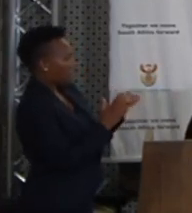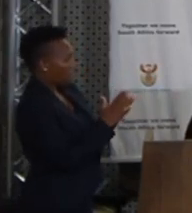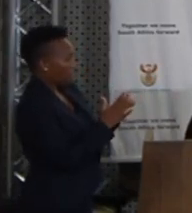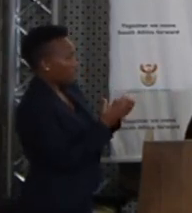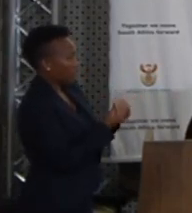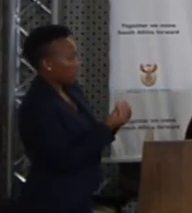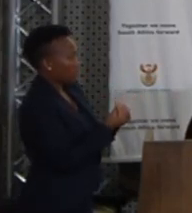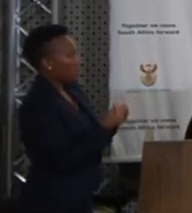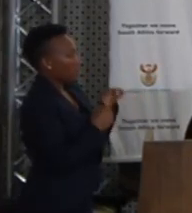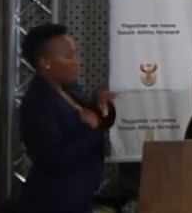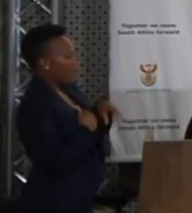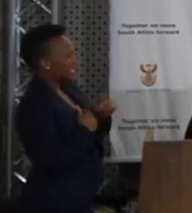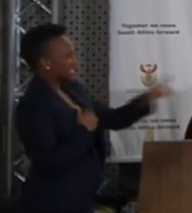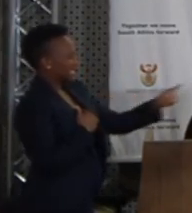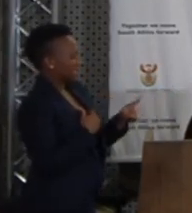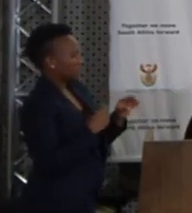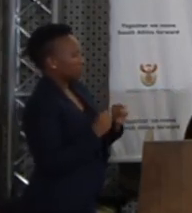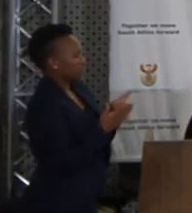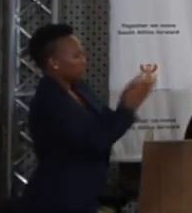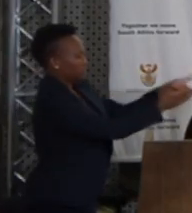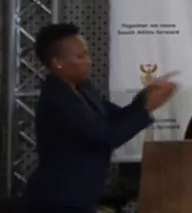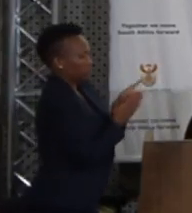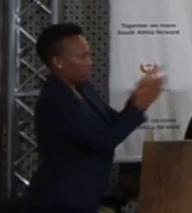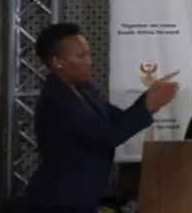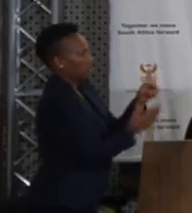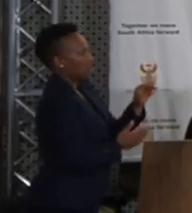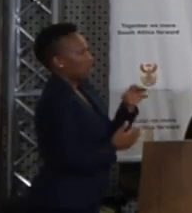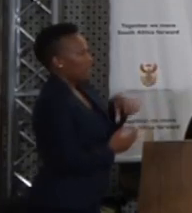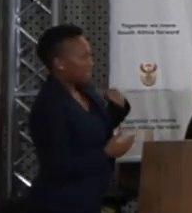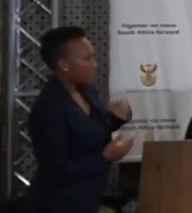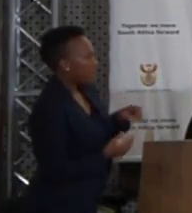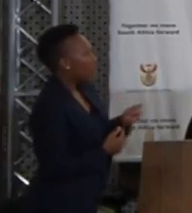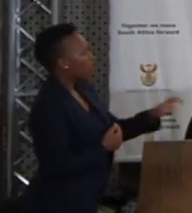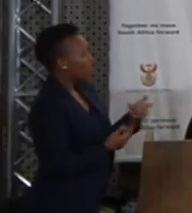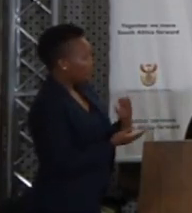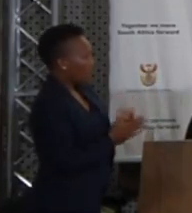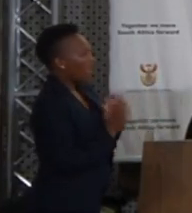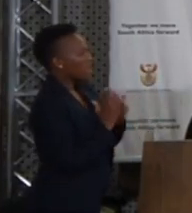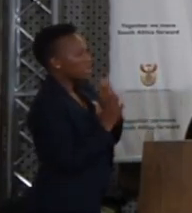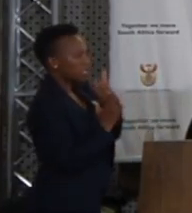be moved between provinces, metros and districts, although it's not stipulated in the regulations?